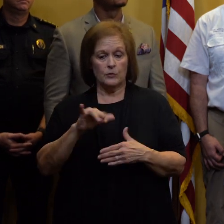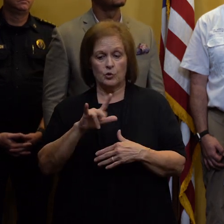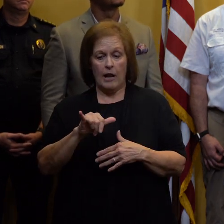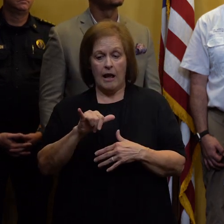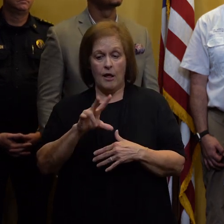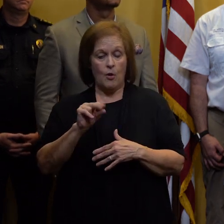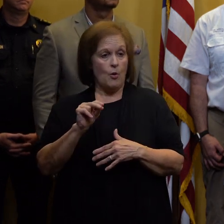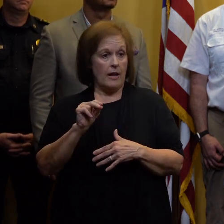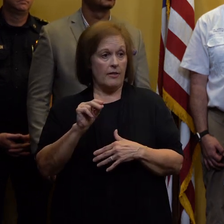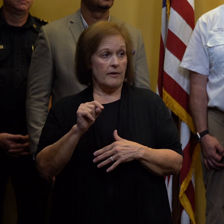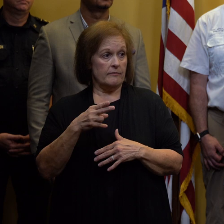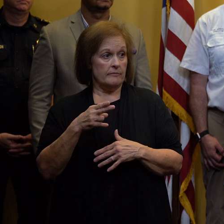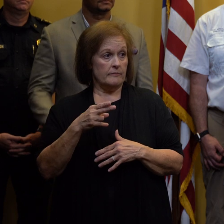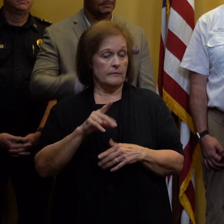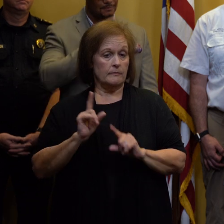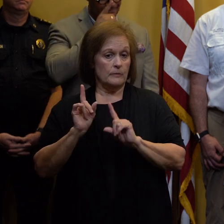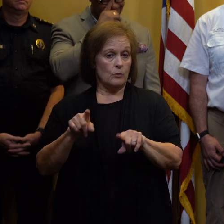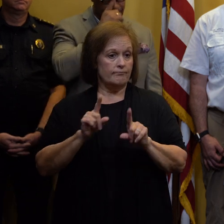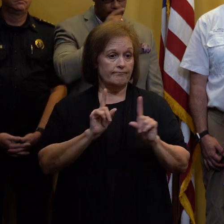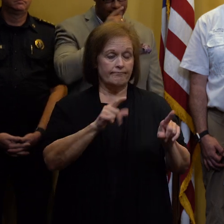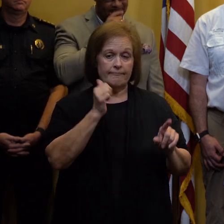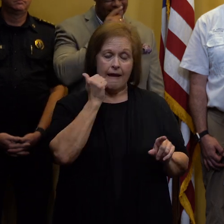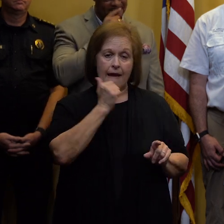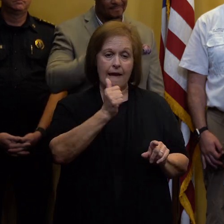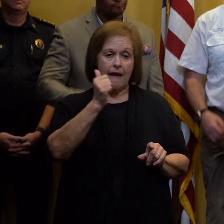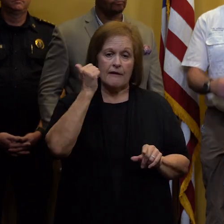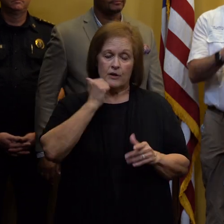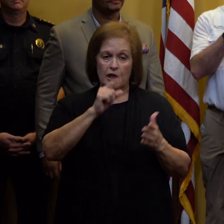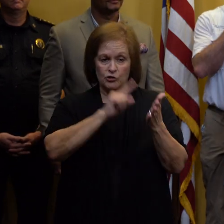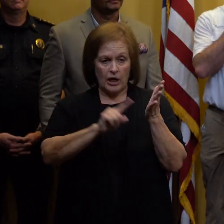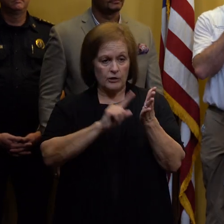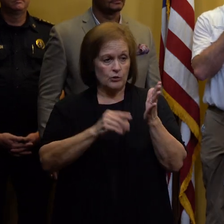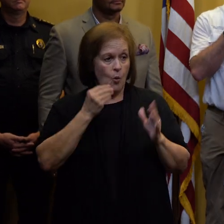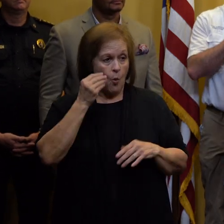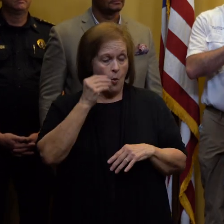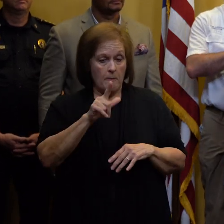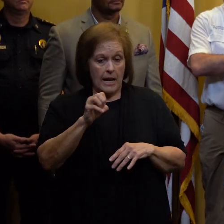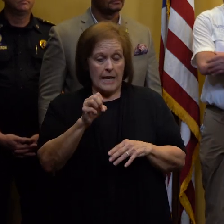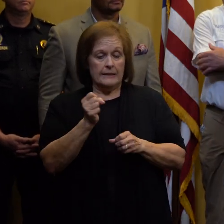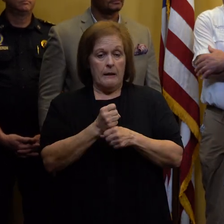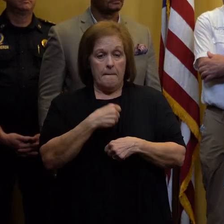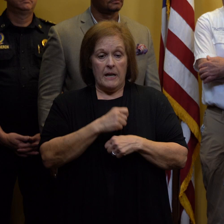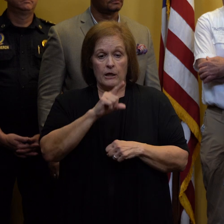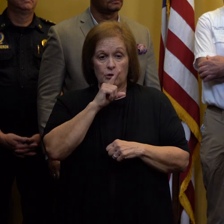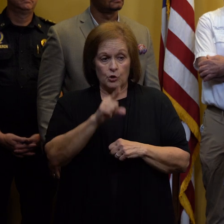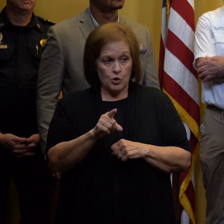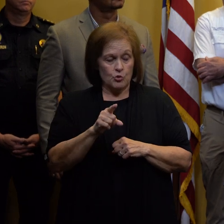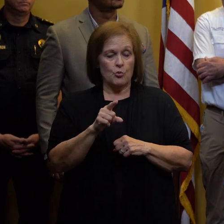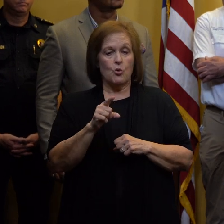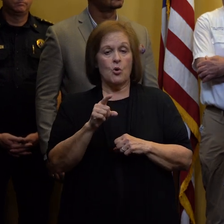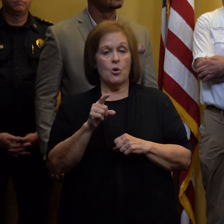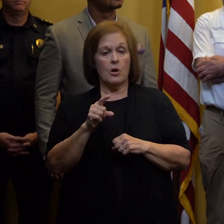July 30th of going out every single day, checking on the unhoused population and making sure that we